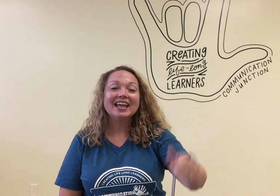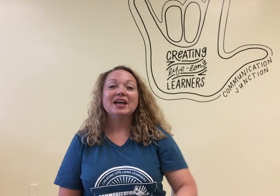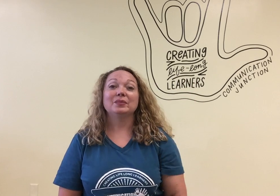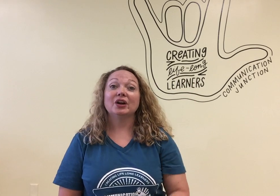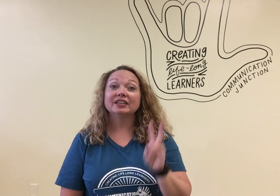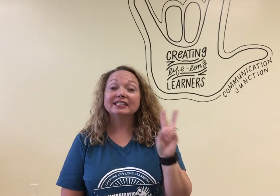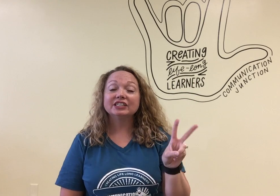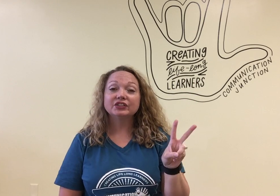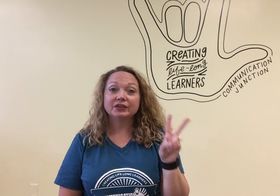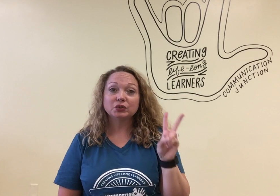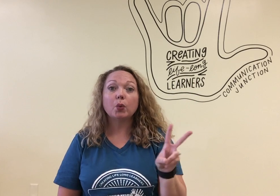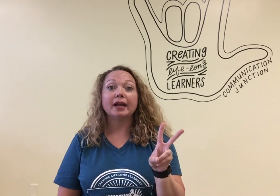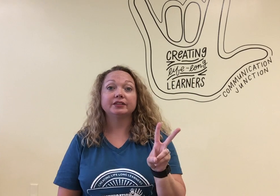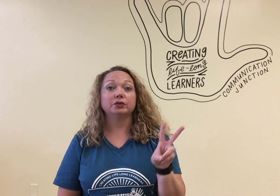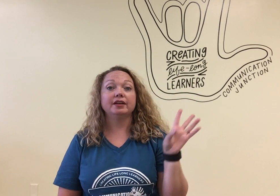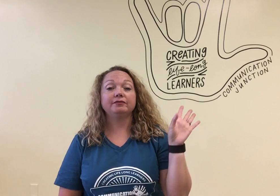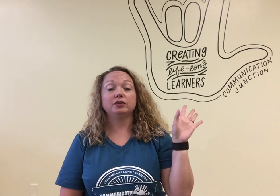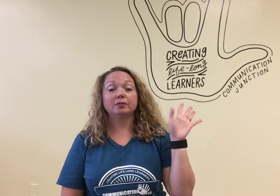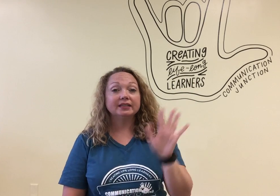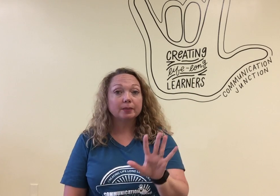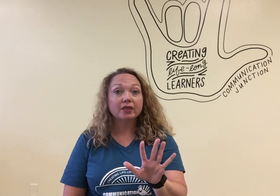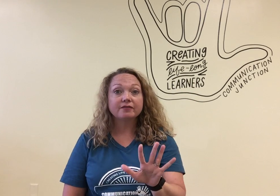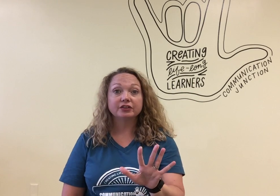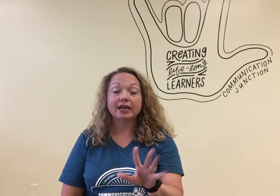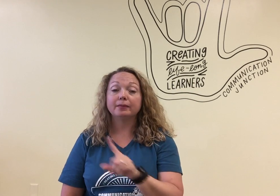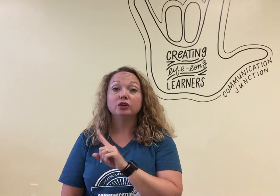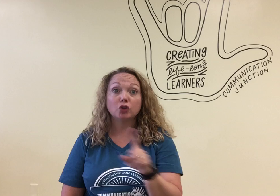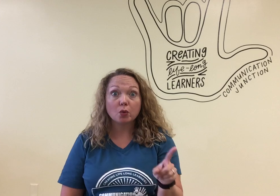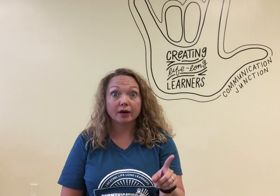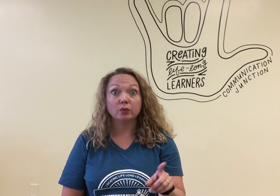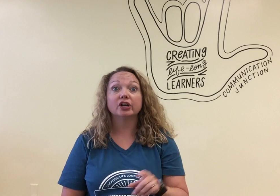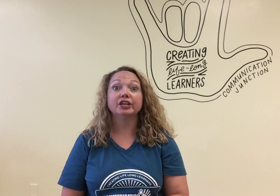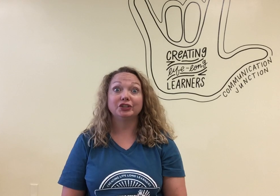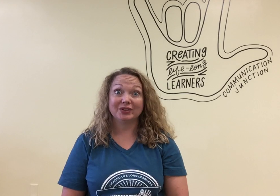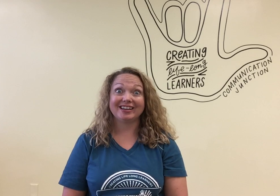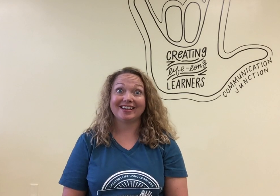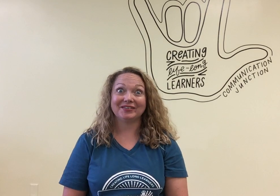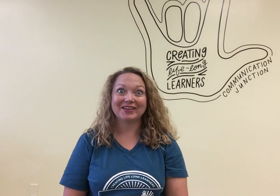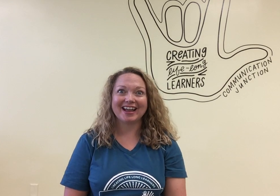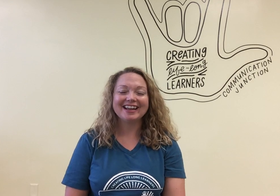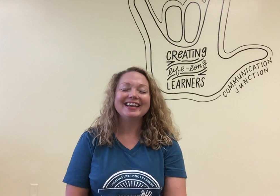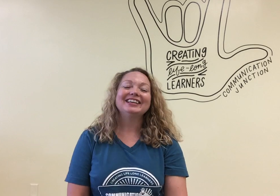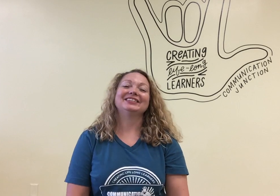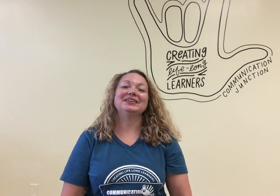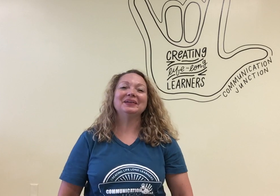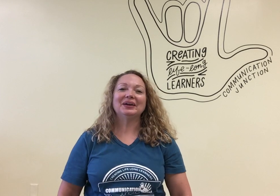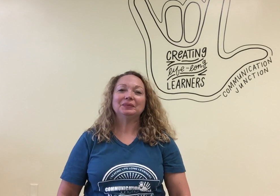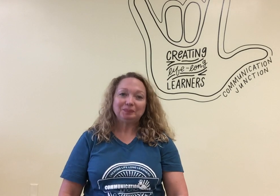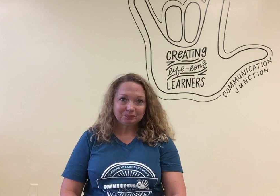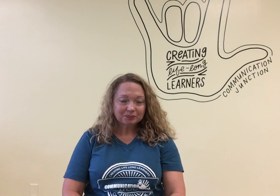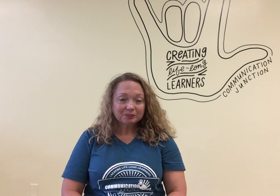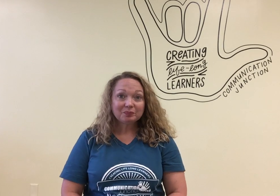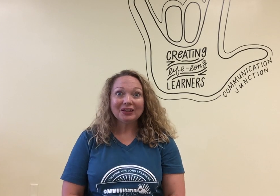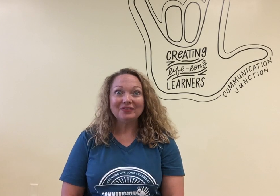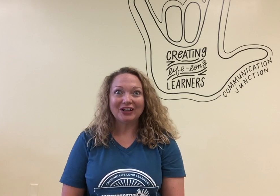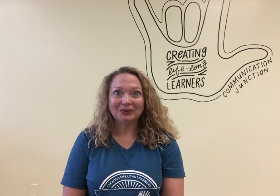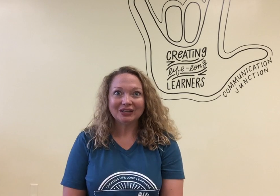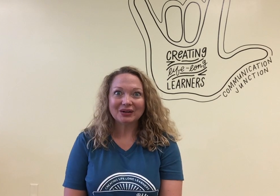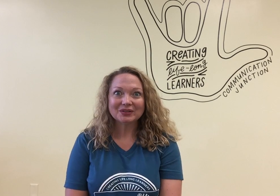And we are going to sing the song twice, so if you mess up on the first time, don't worry, we're going to do it again, okay? So here we go. Follow along with